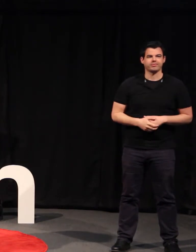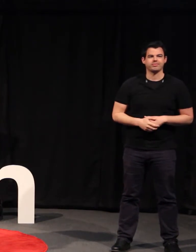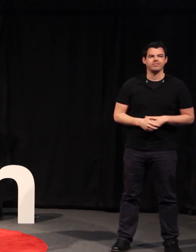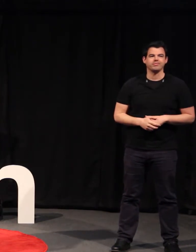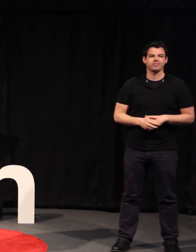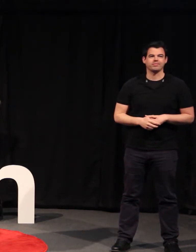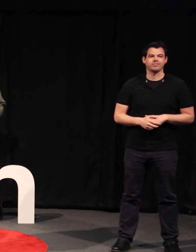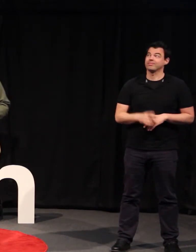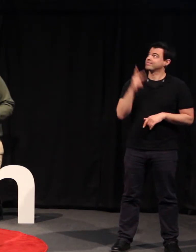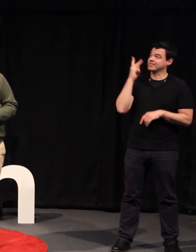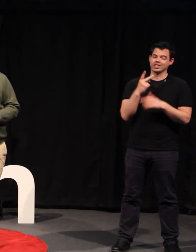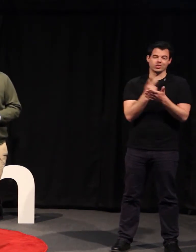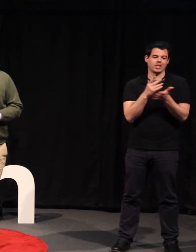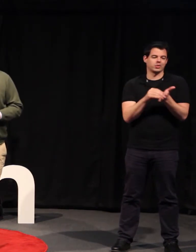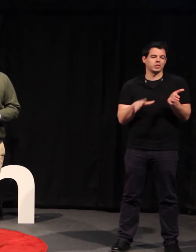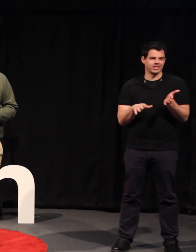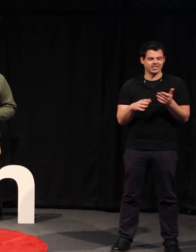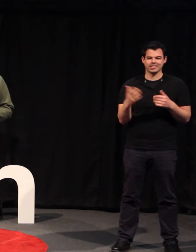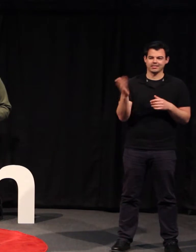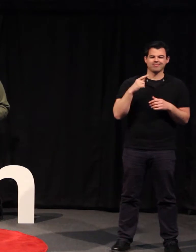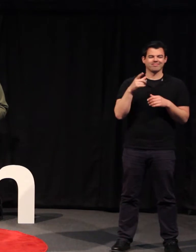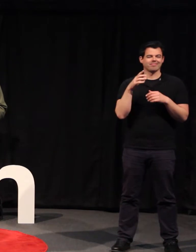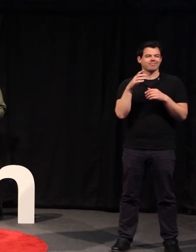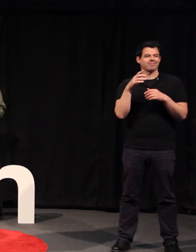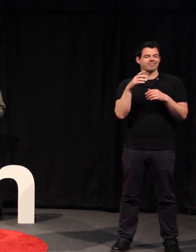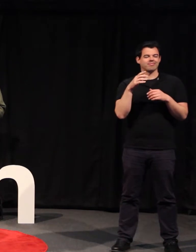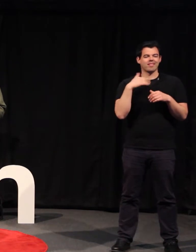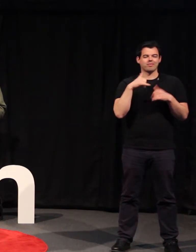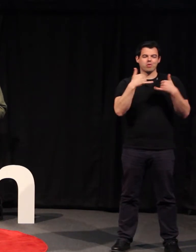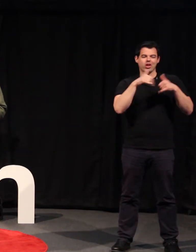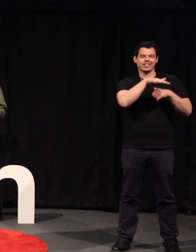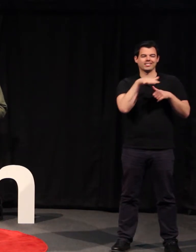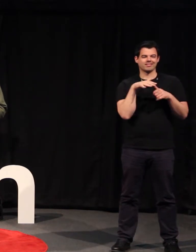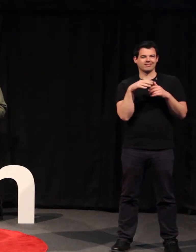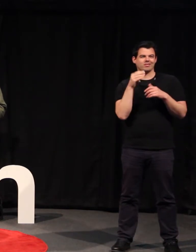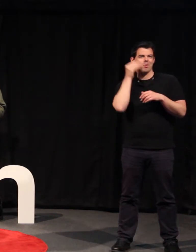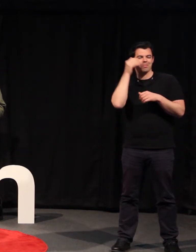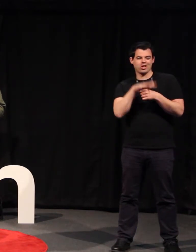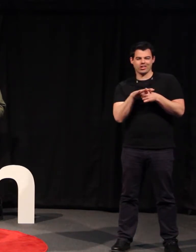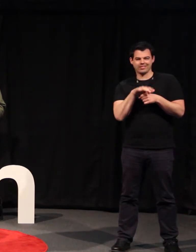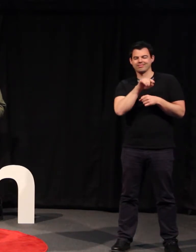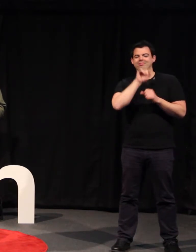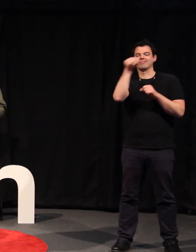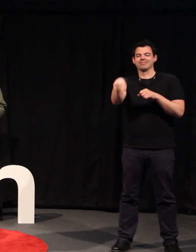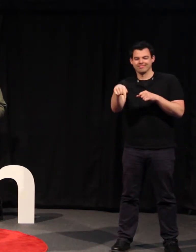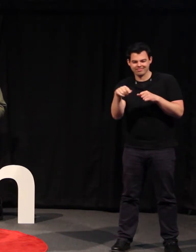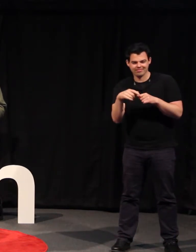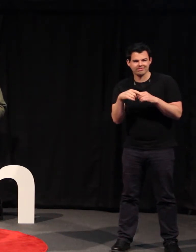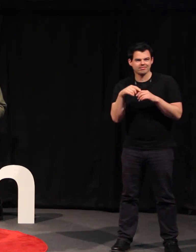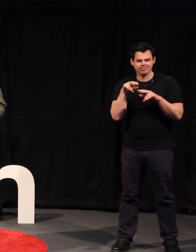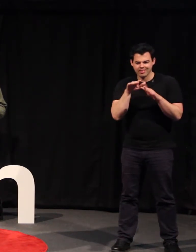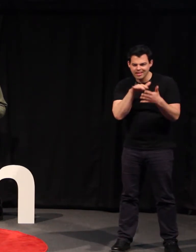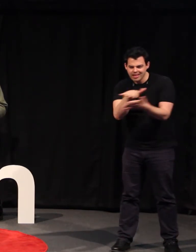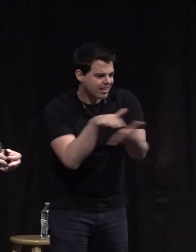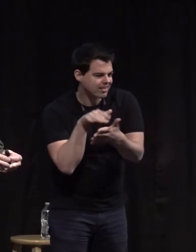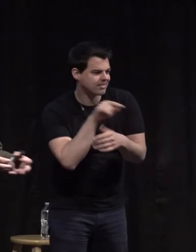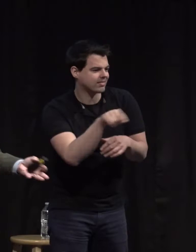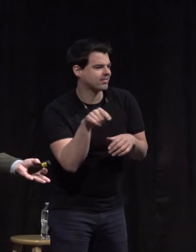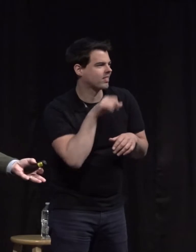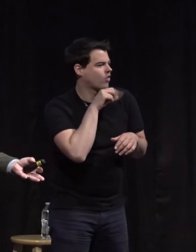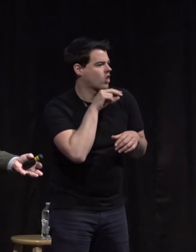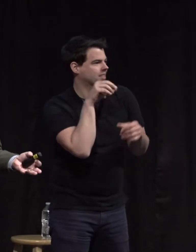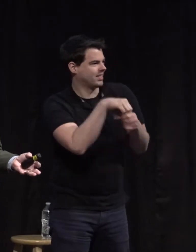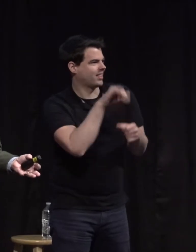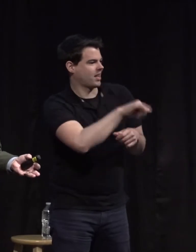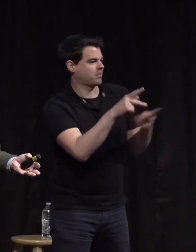taking a break from a garden party. And they're able to study their study organisms right around